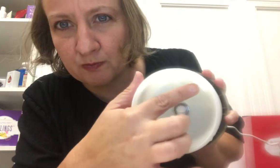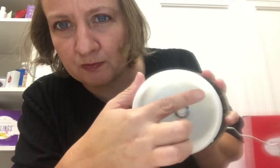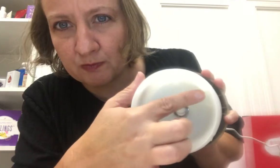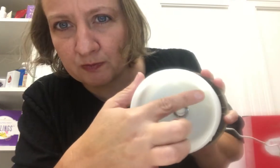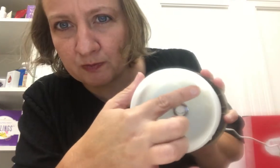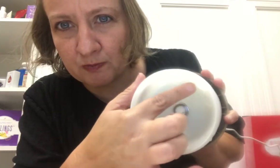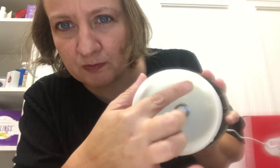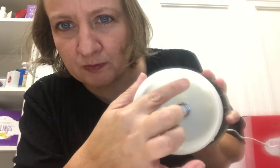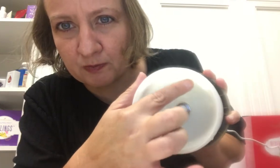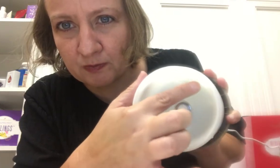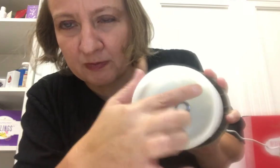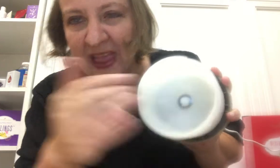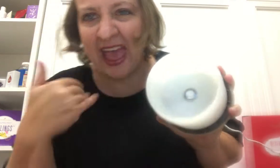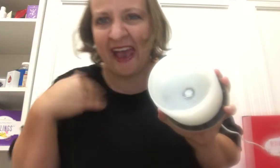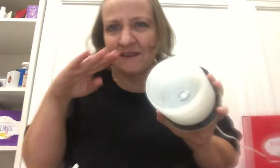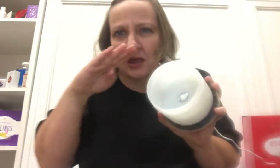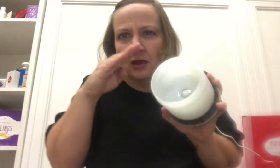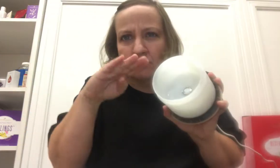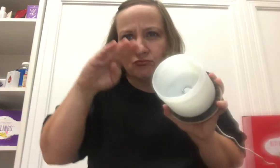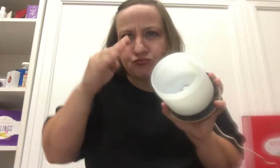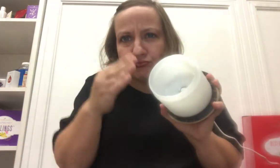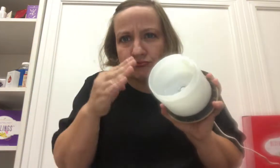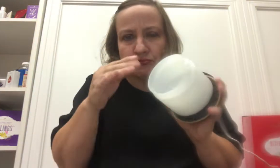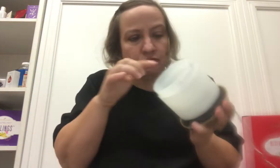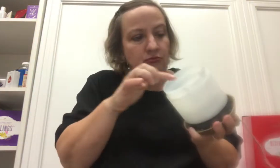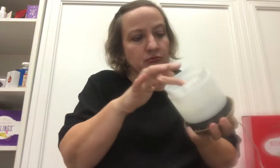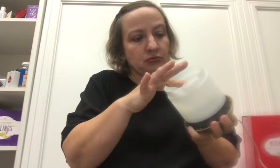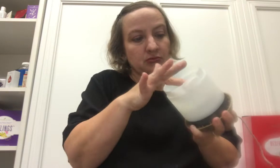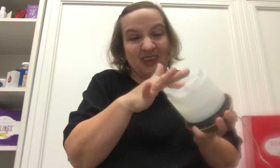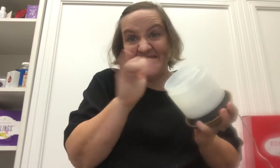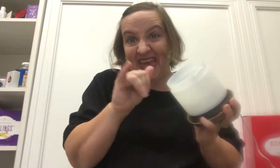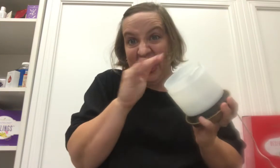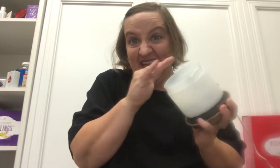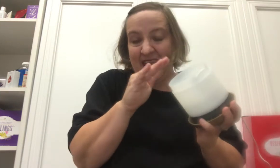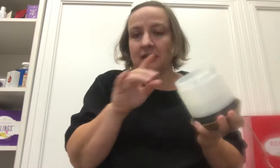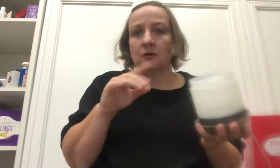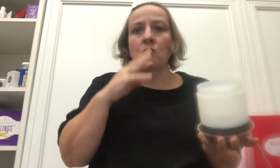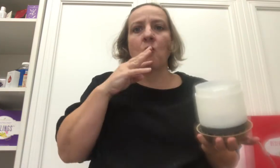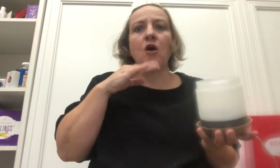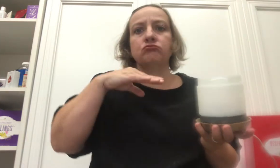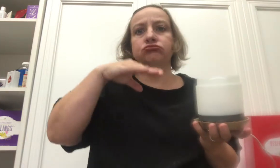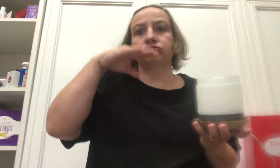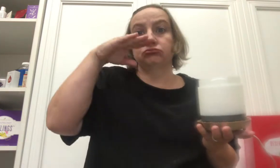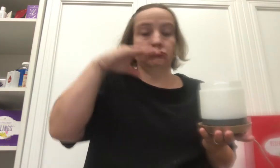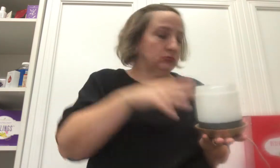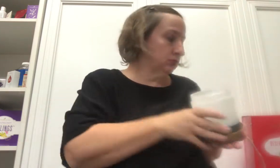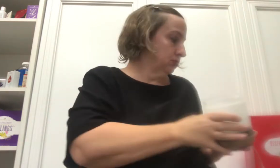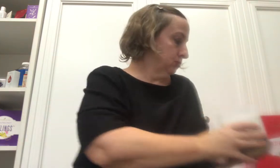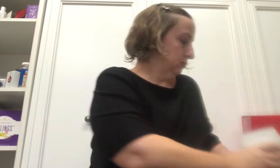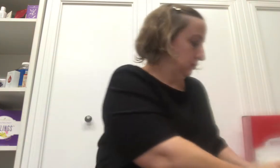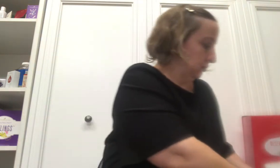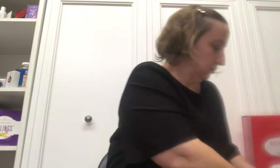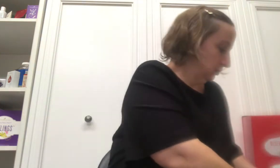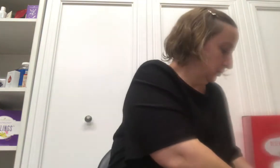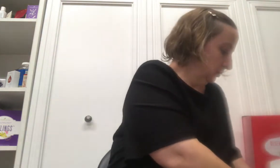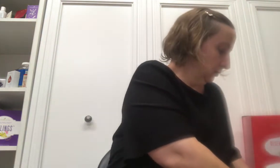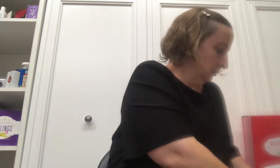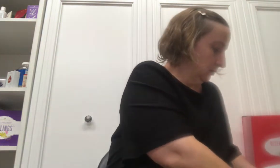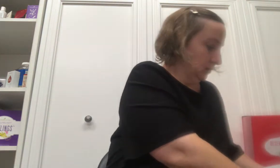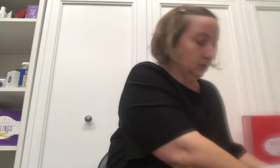see it, but there's a ridge that you can feel. A little bump on here. So you'll fill that with water.